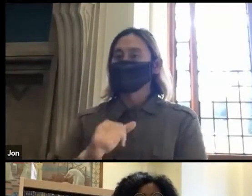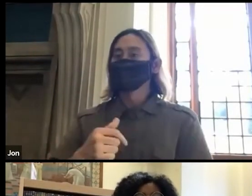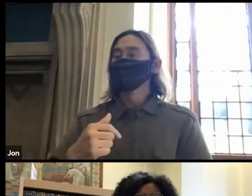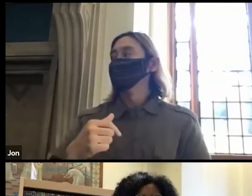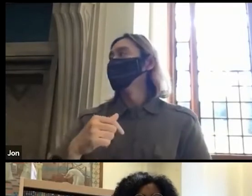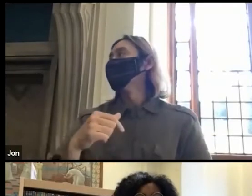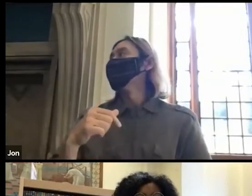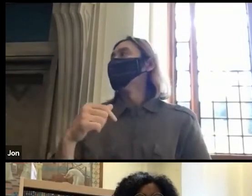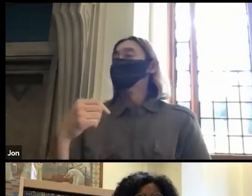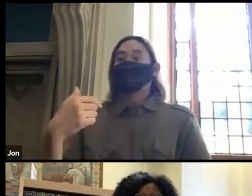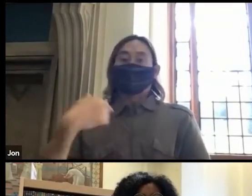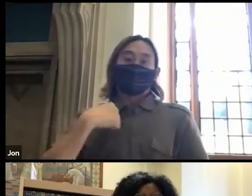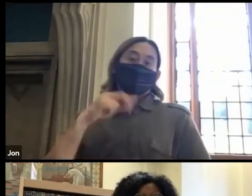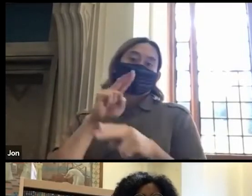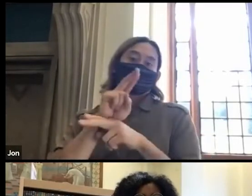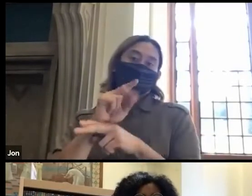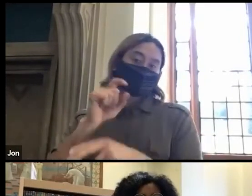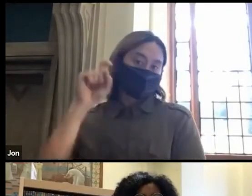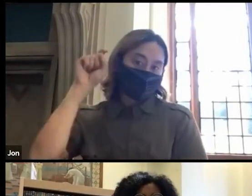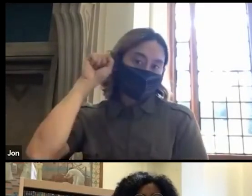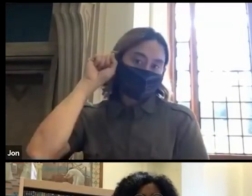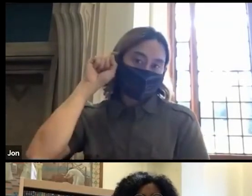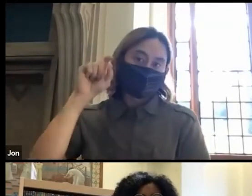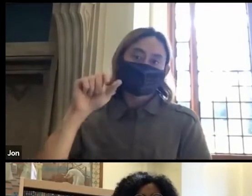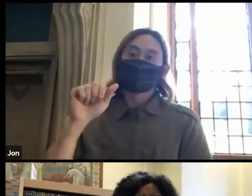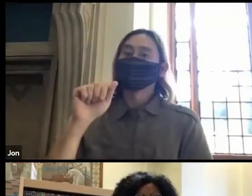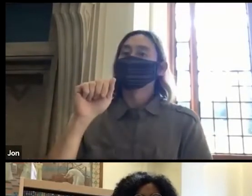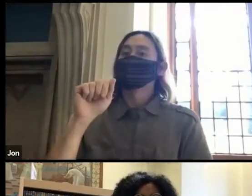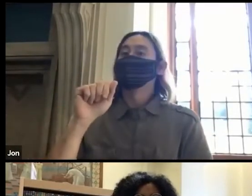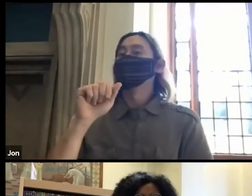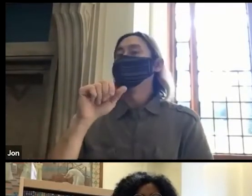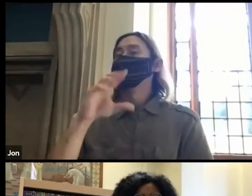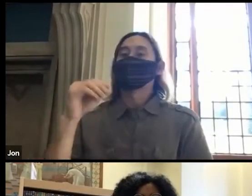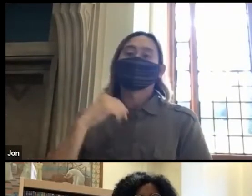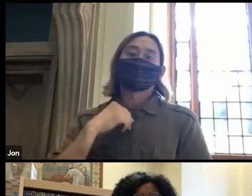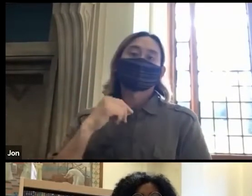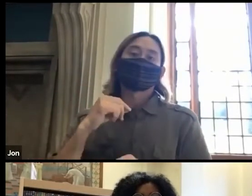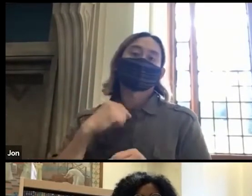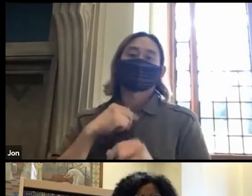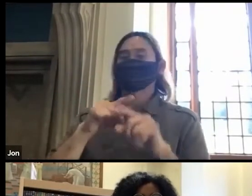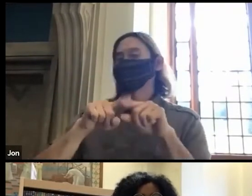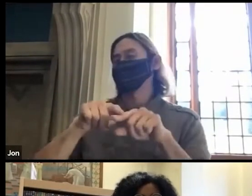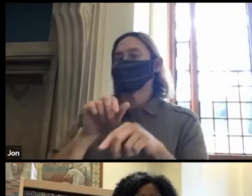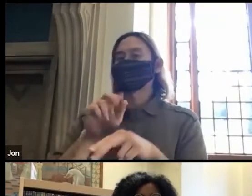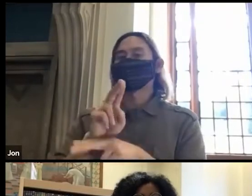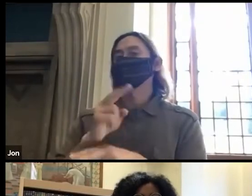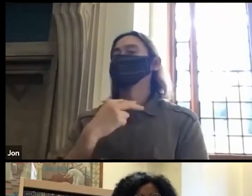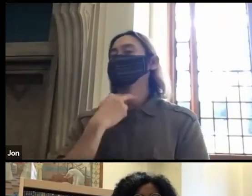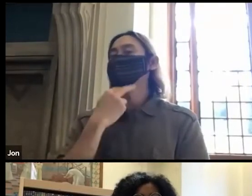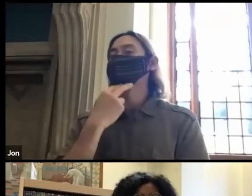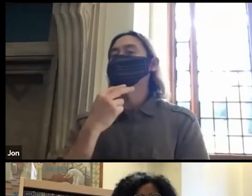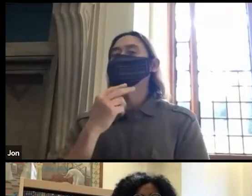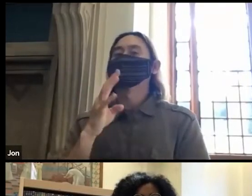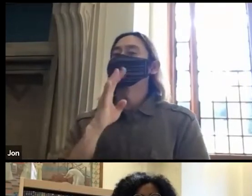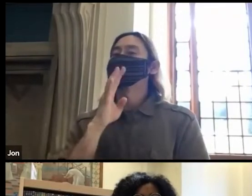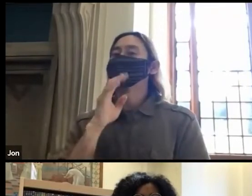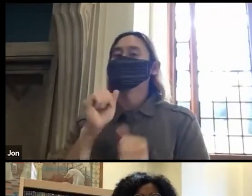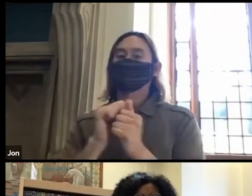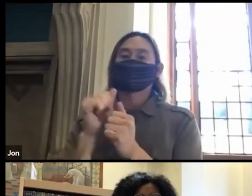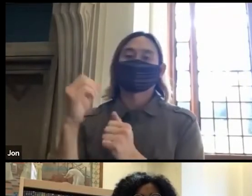I use my hearing aid at work, And it depends on who's speaking. Like,